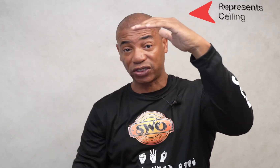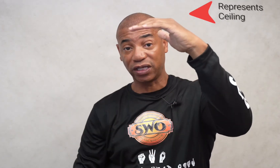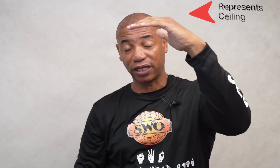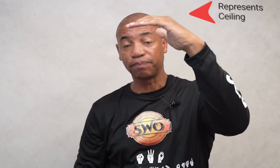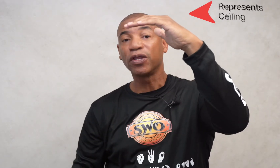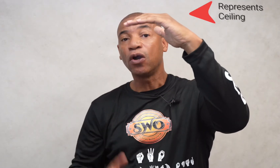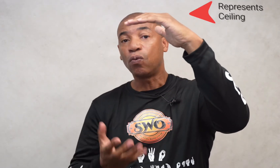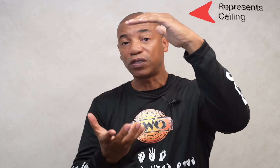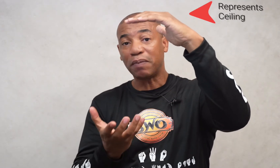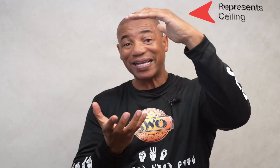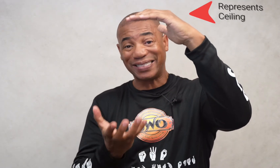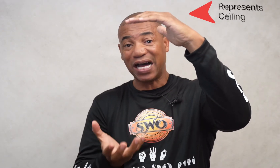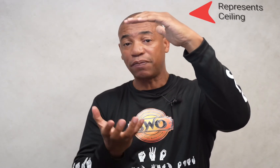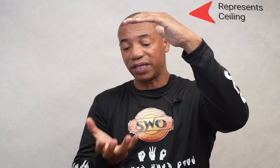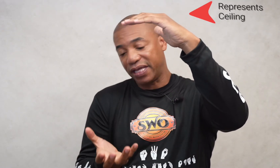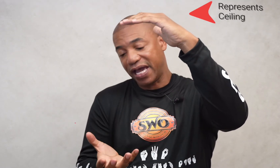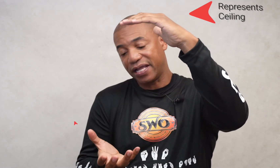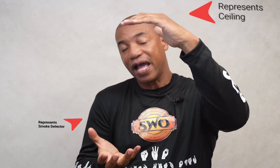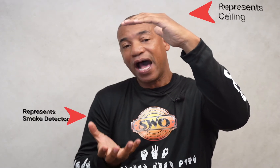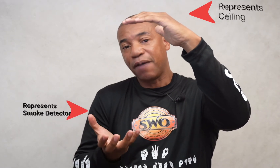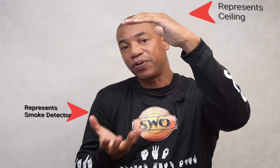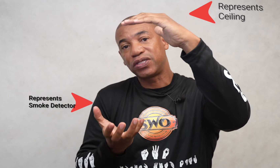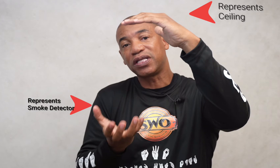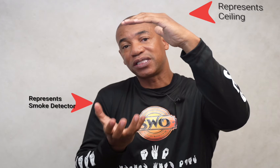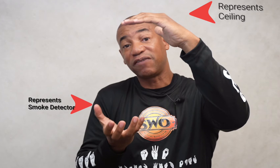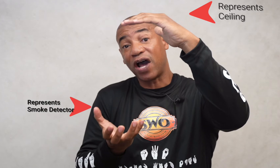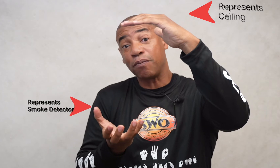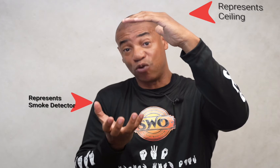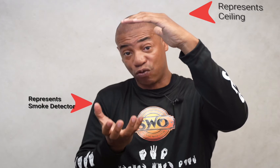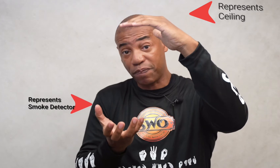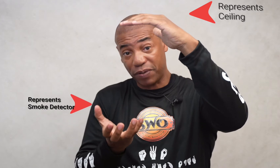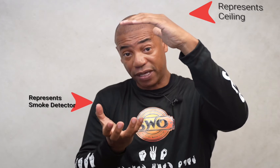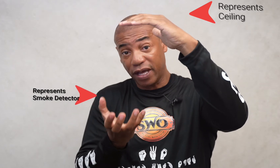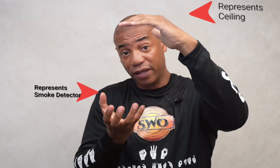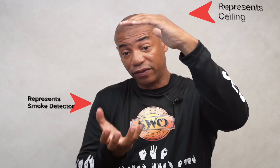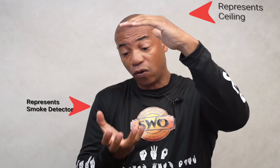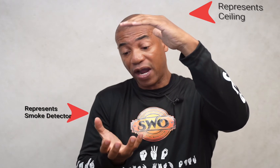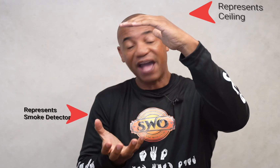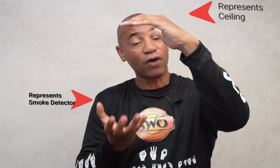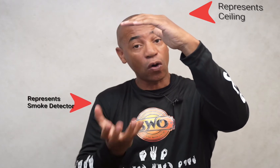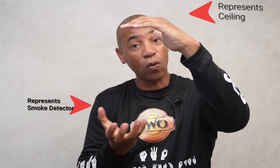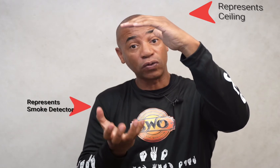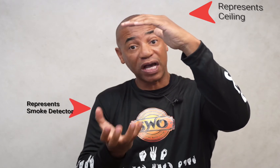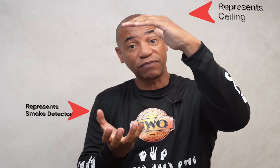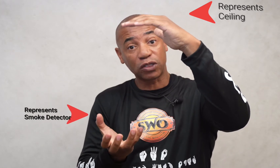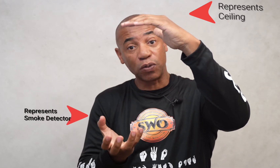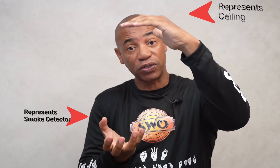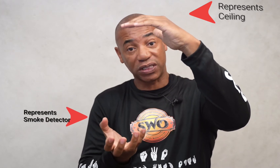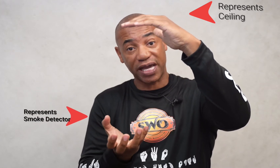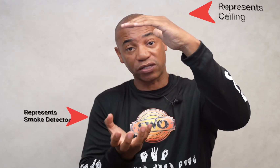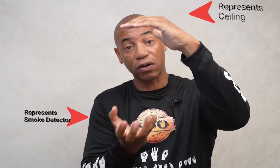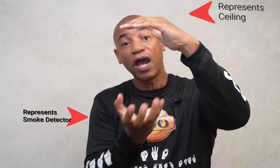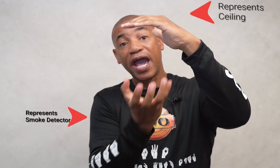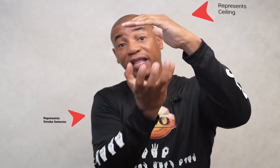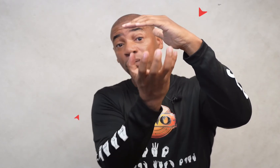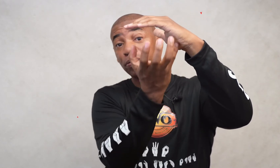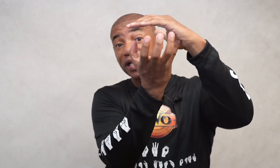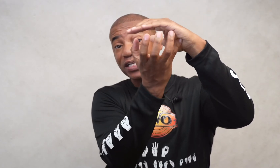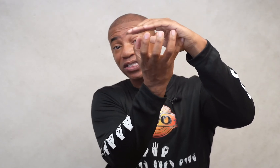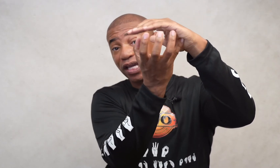ceiling. With my dominant hand, I pretend as if I'm gripping or have a hold of the smoke detector, and I'm placing it